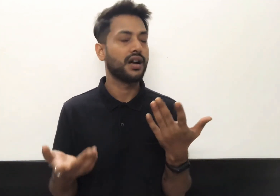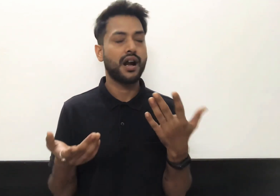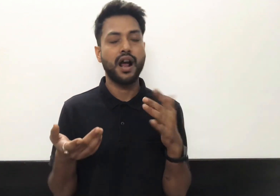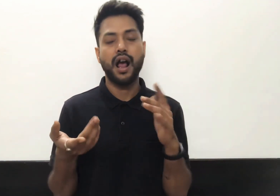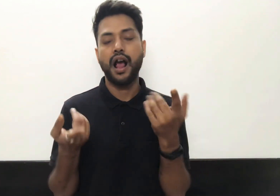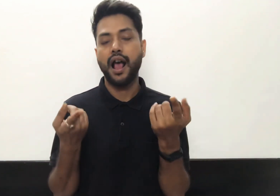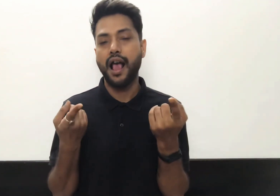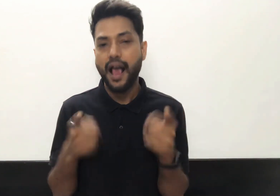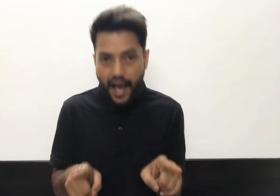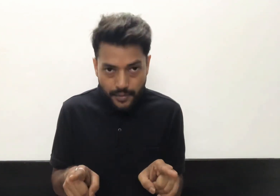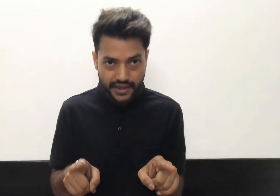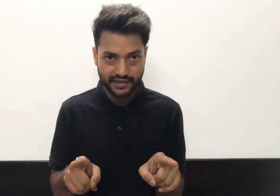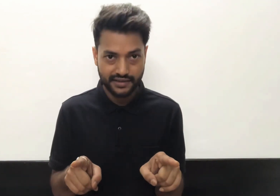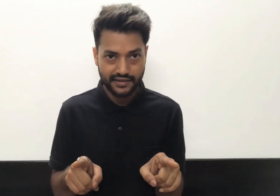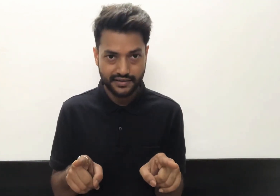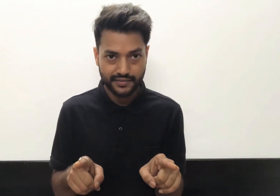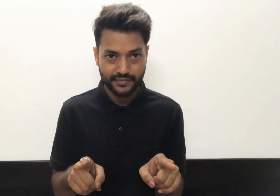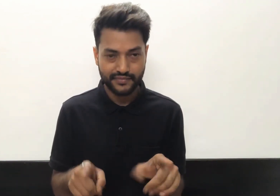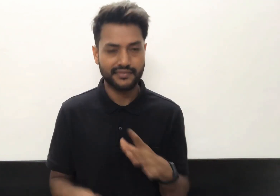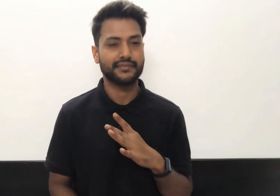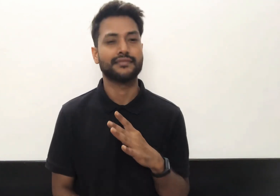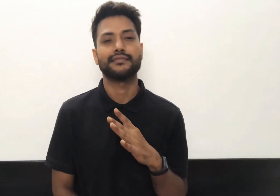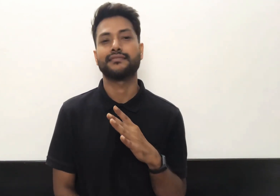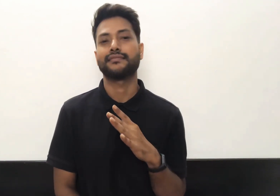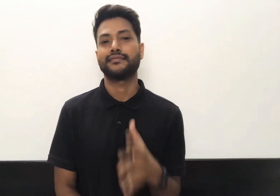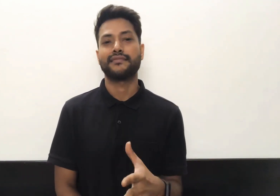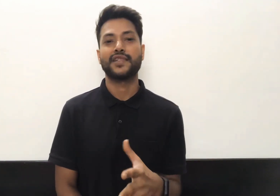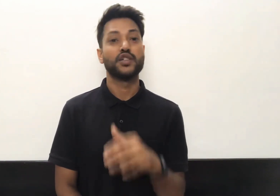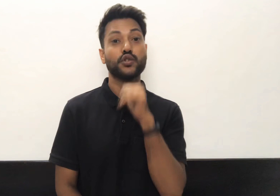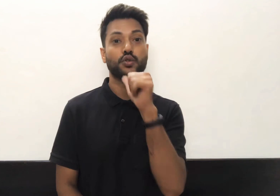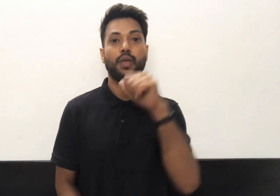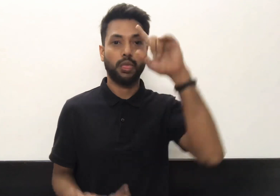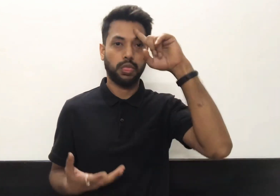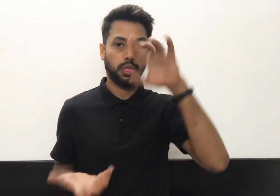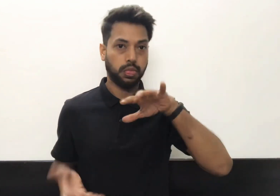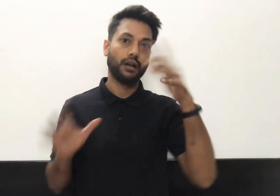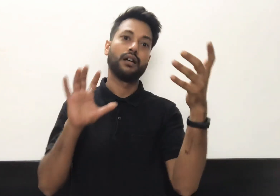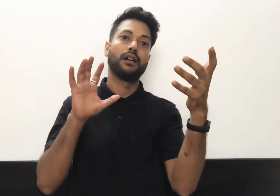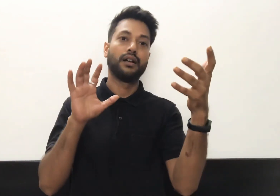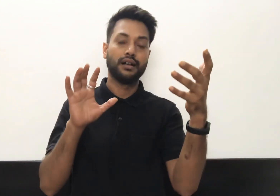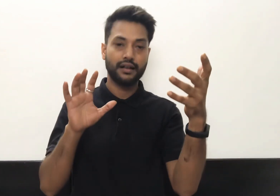happens, it is fine, it doesn't get jangled. I used to do this